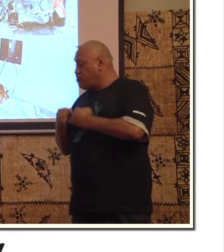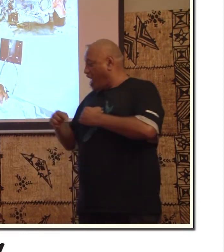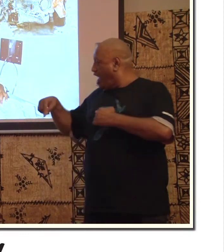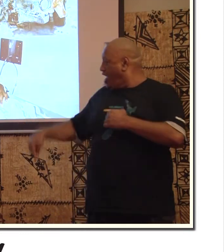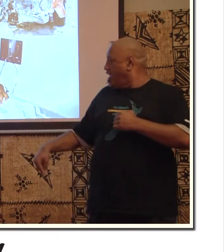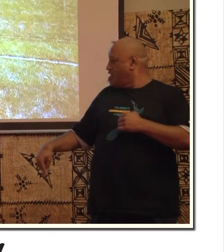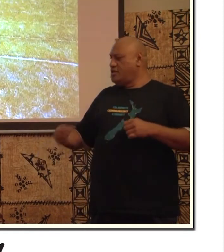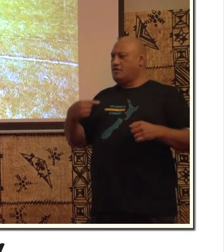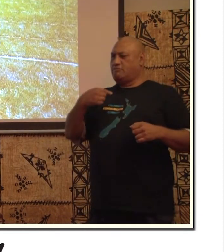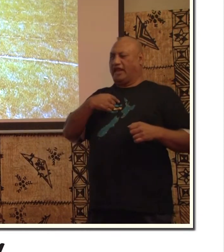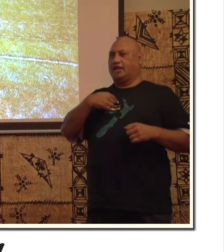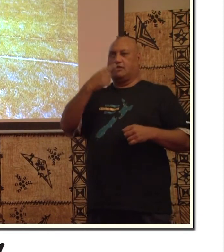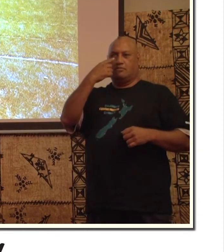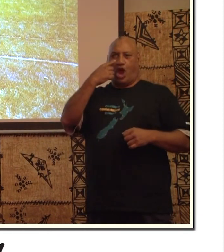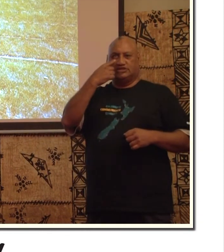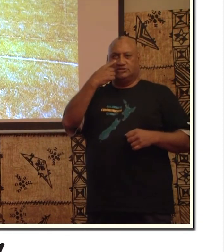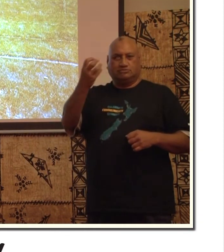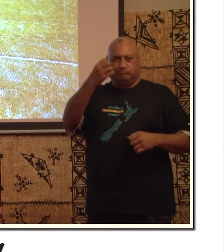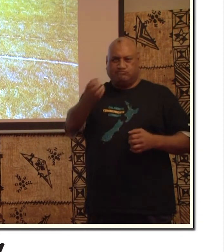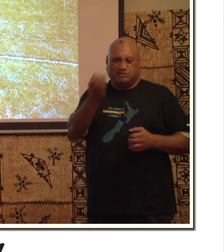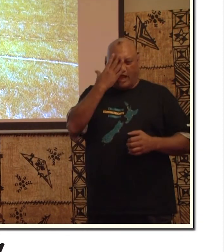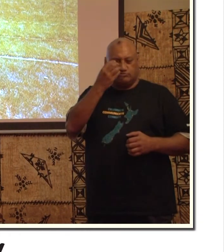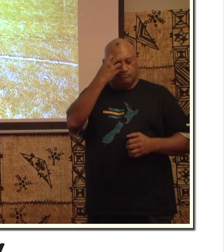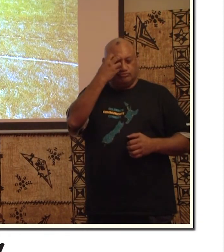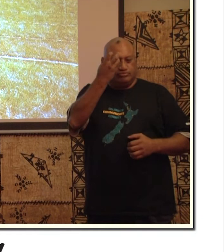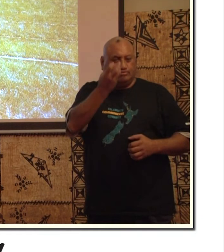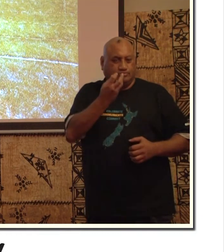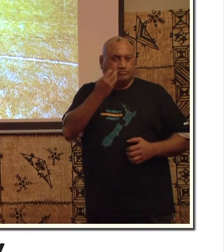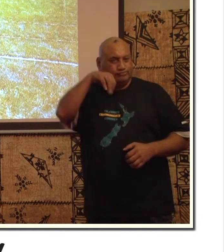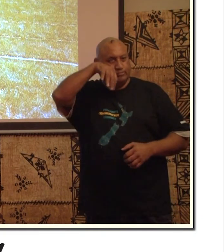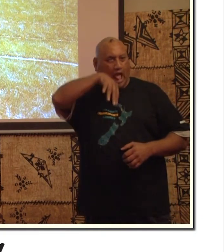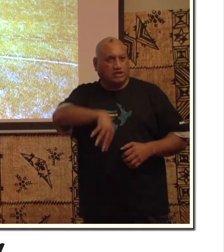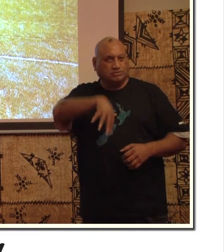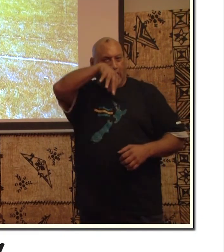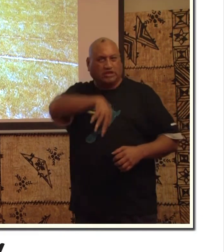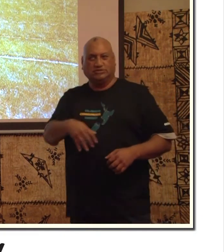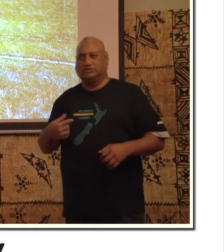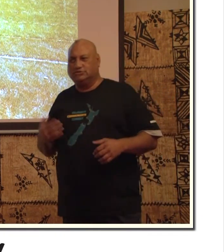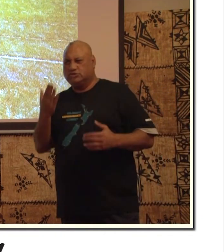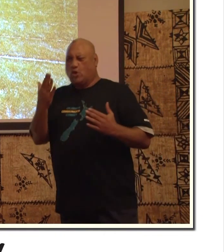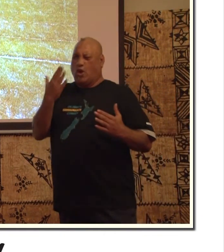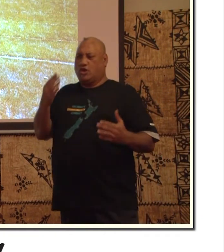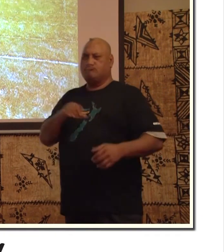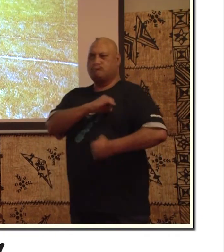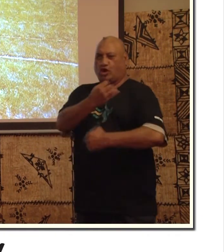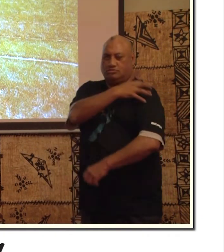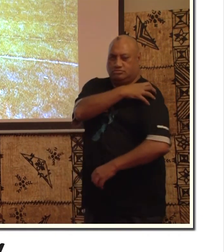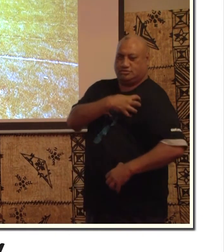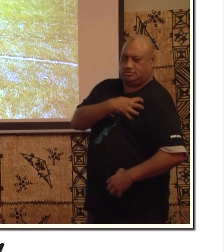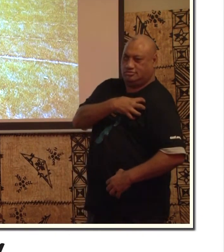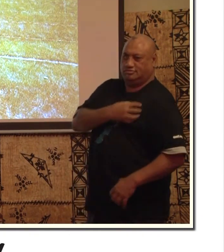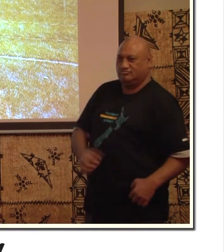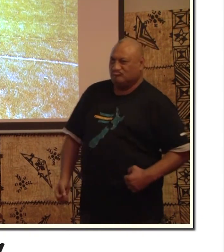Both my auntie and my uncle got knocked out. I was next to my brother. This is where I lost my eye in that